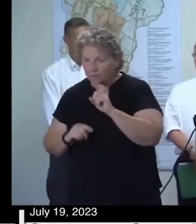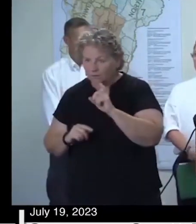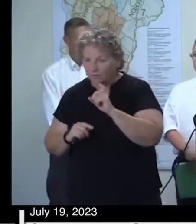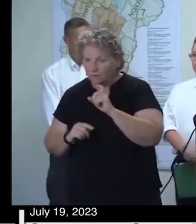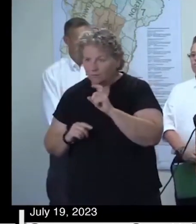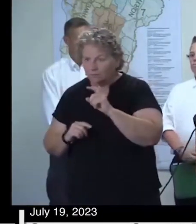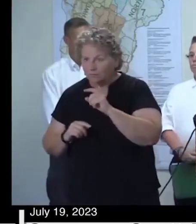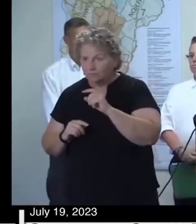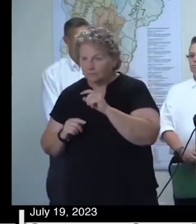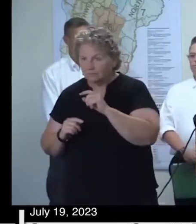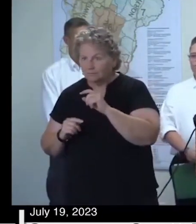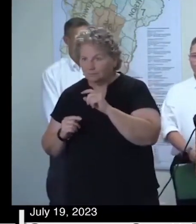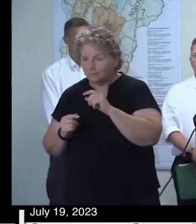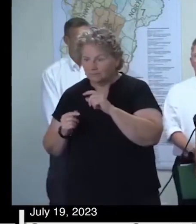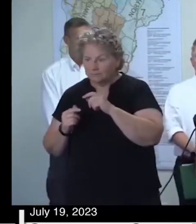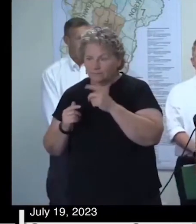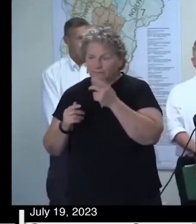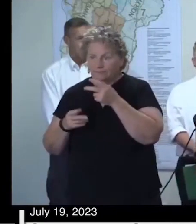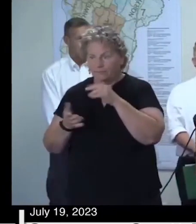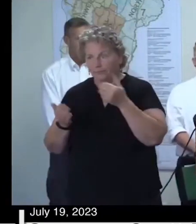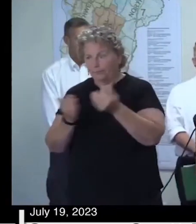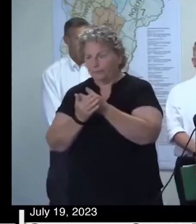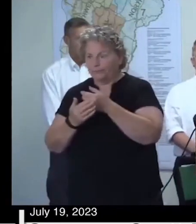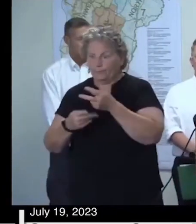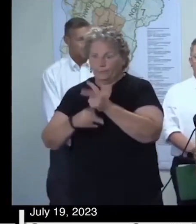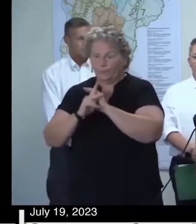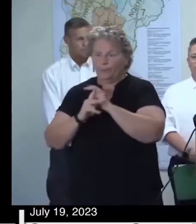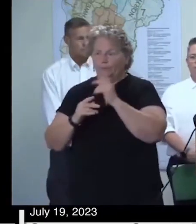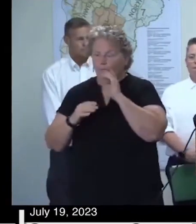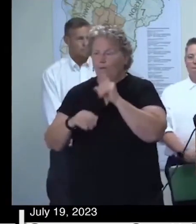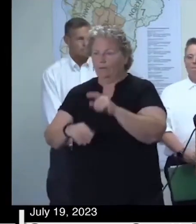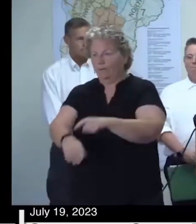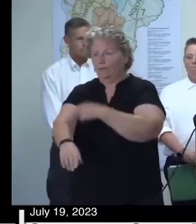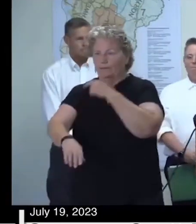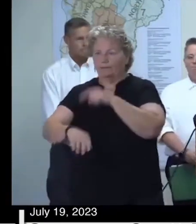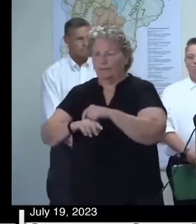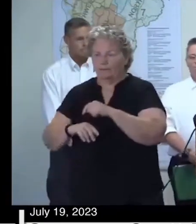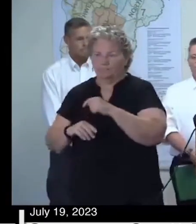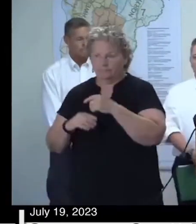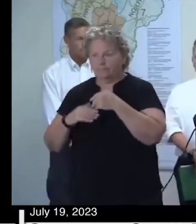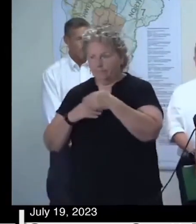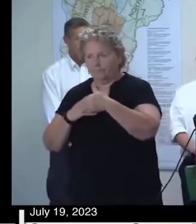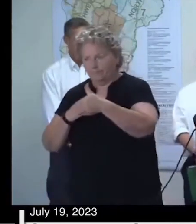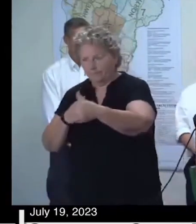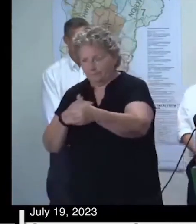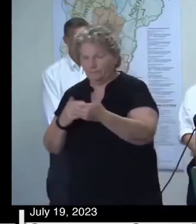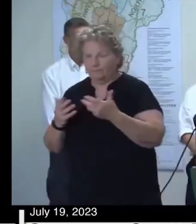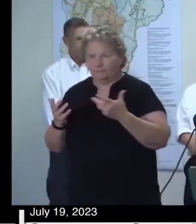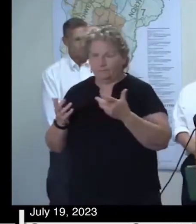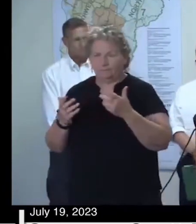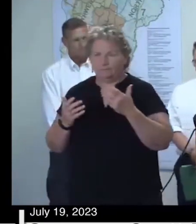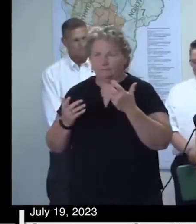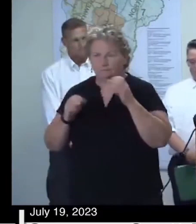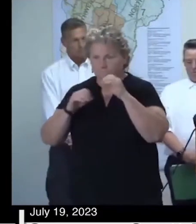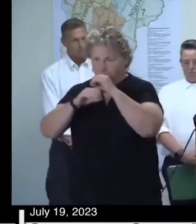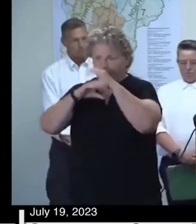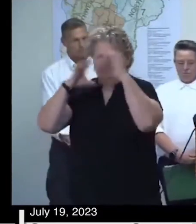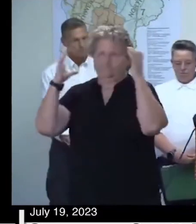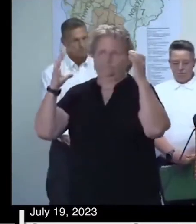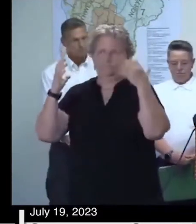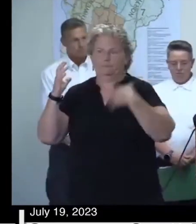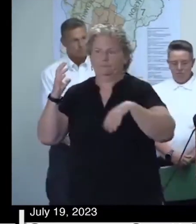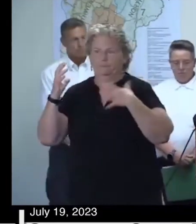period of time? So these are tough decisions to make. I'm hopeful. Again, we're trying to